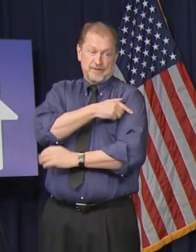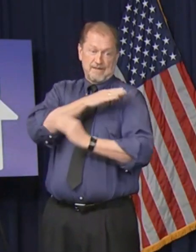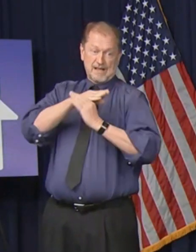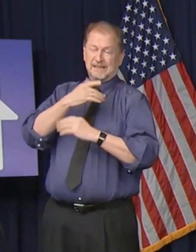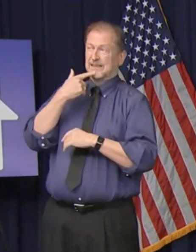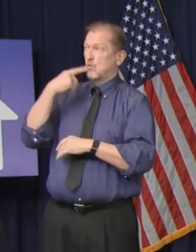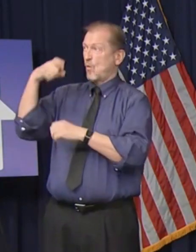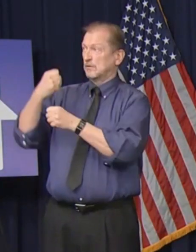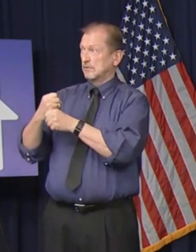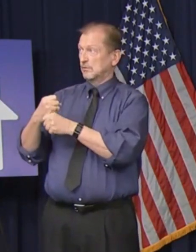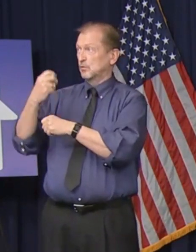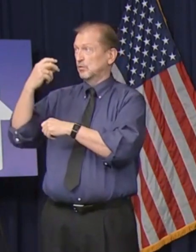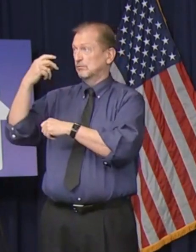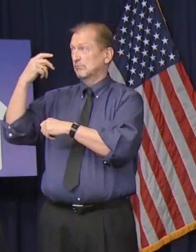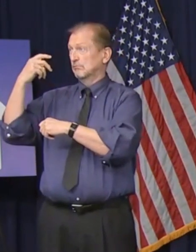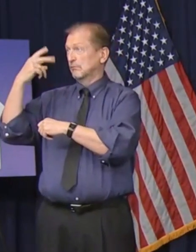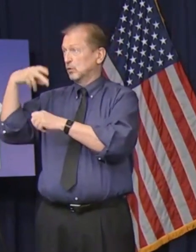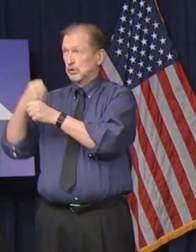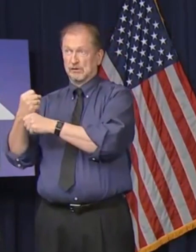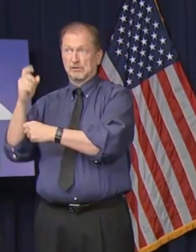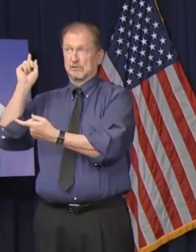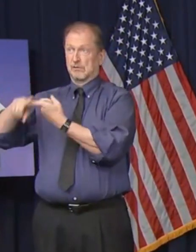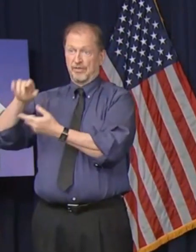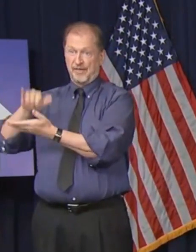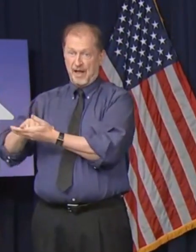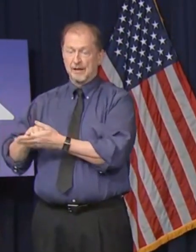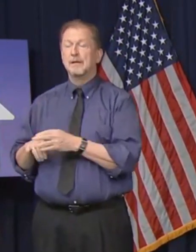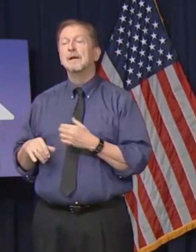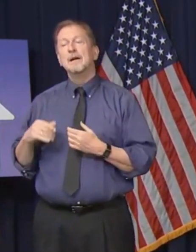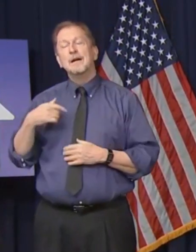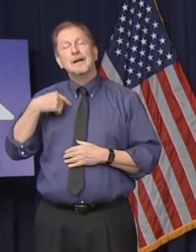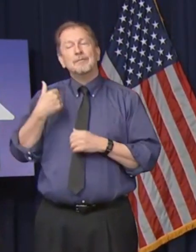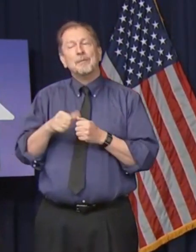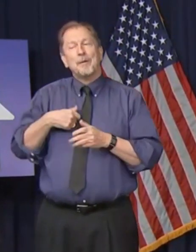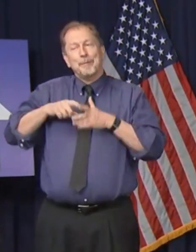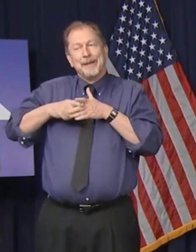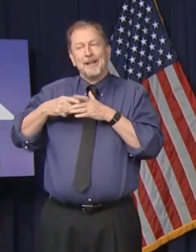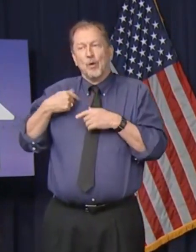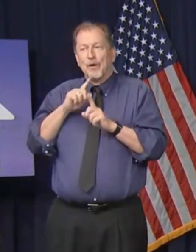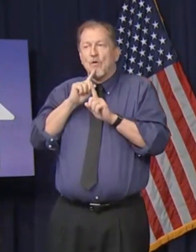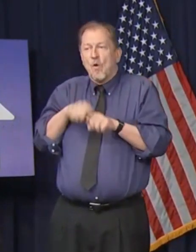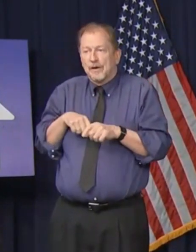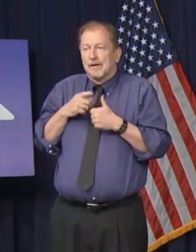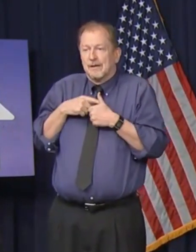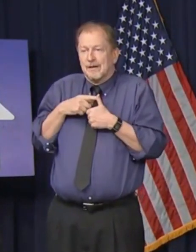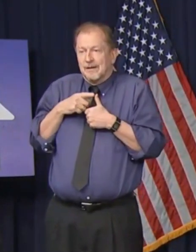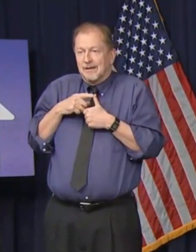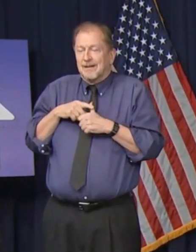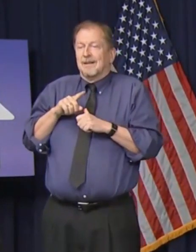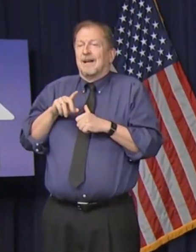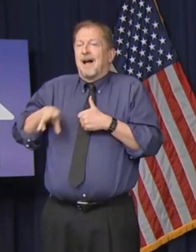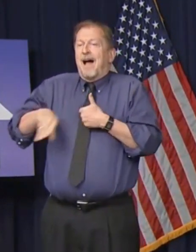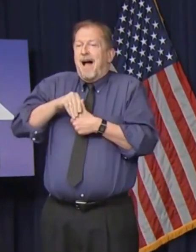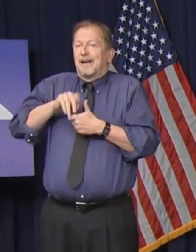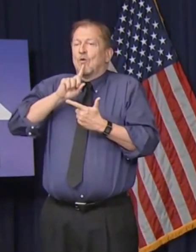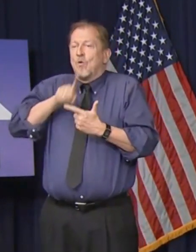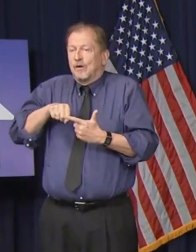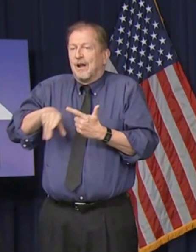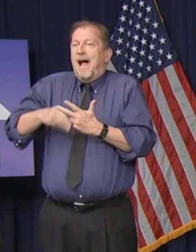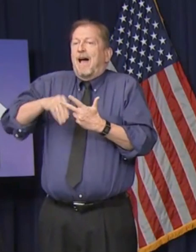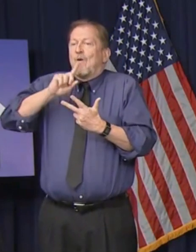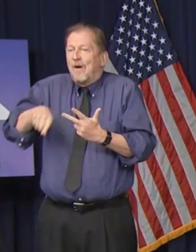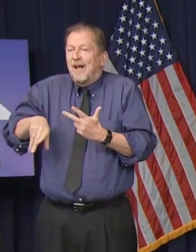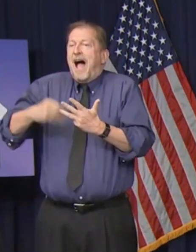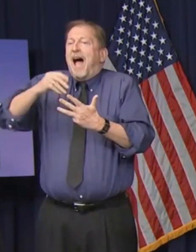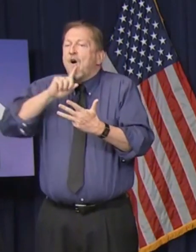different orders that we put in place over time, right? There was you remember that, again, we said no gatherings of a certain size,